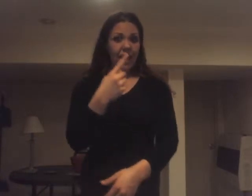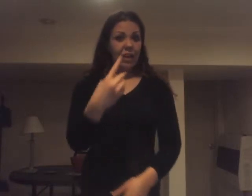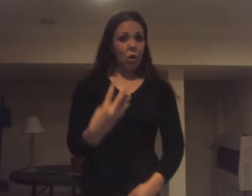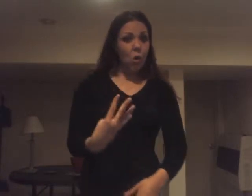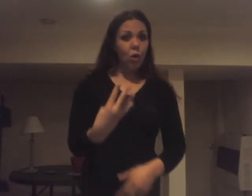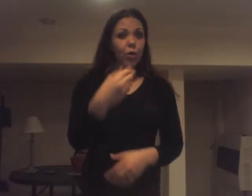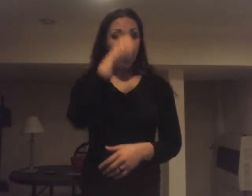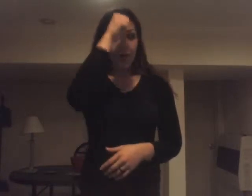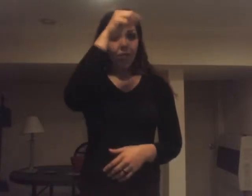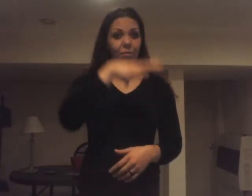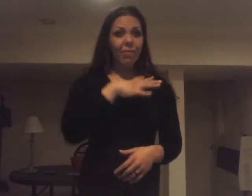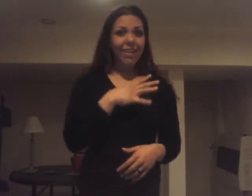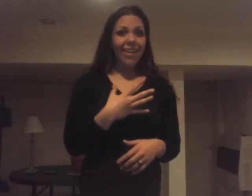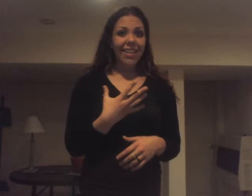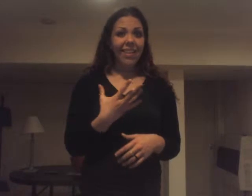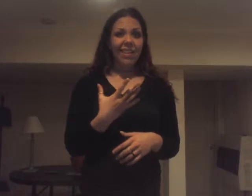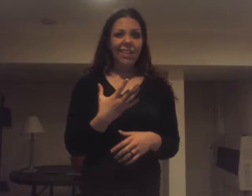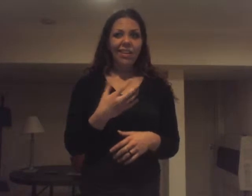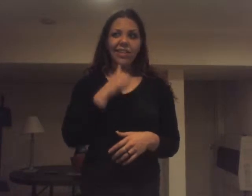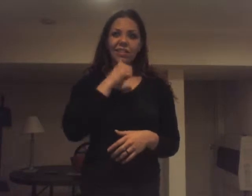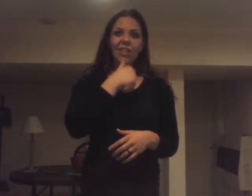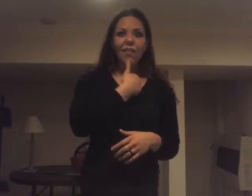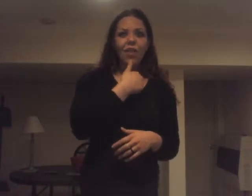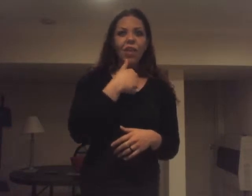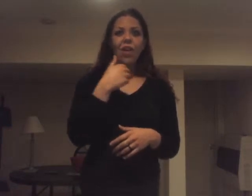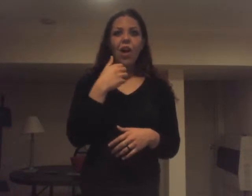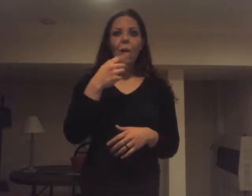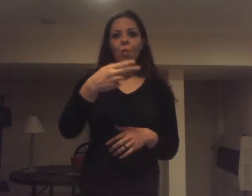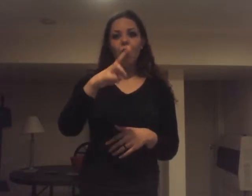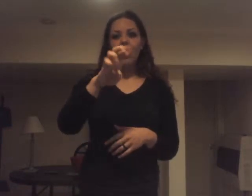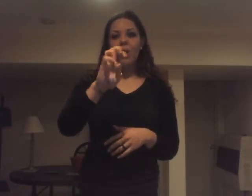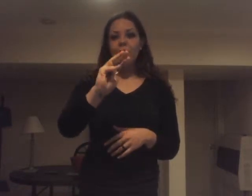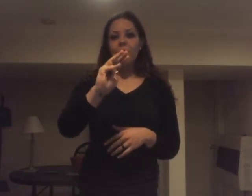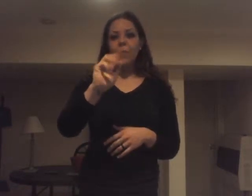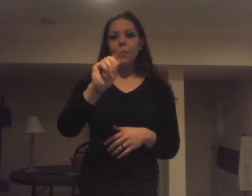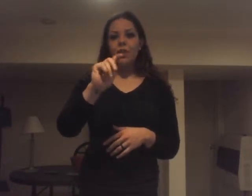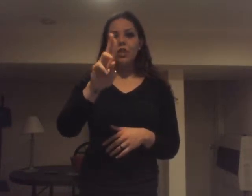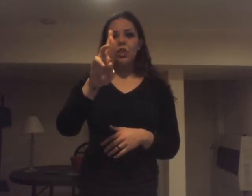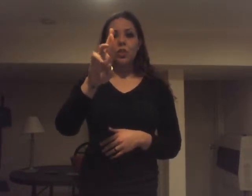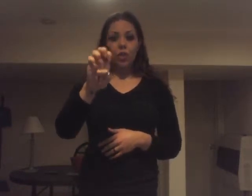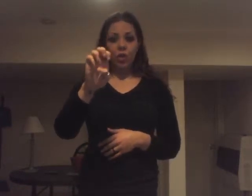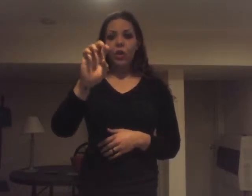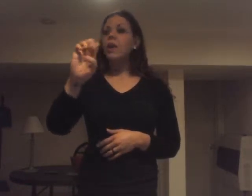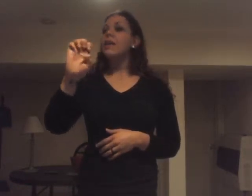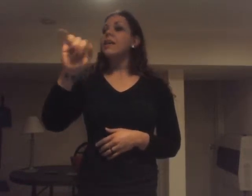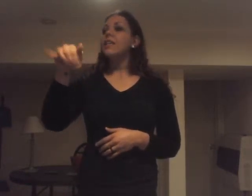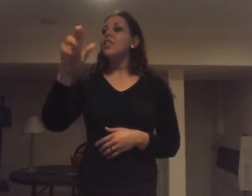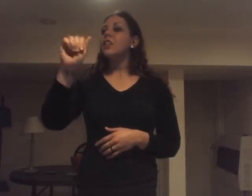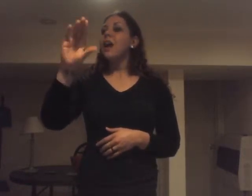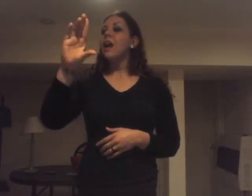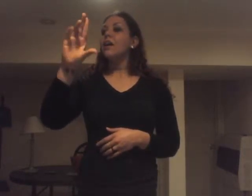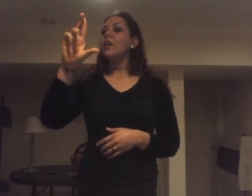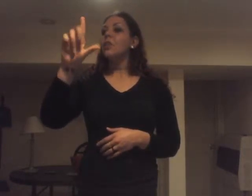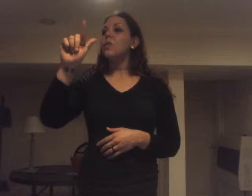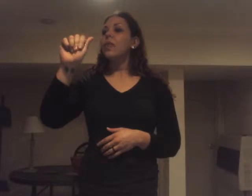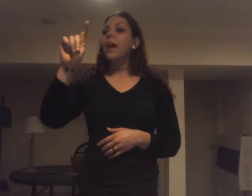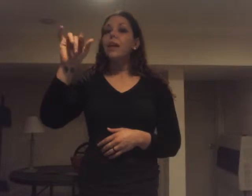suffer premature ejaculation at some time or another, particularly when young. They are now offered things